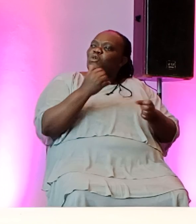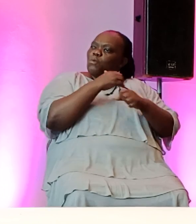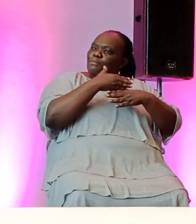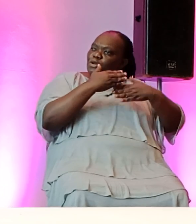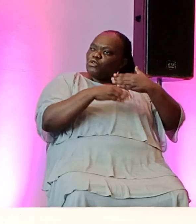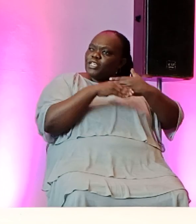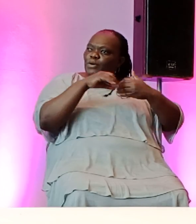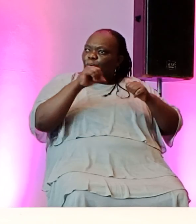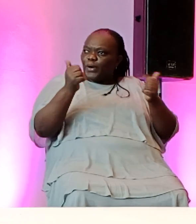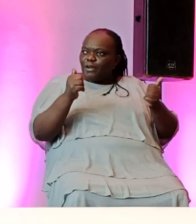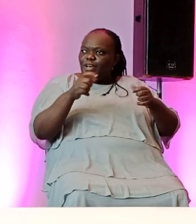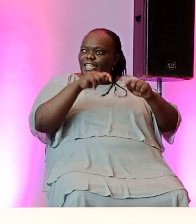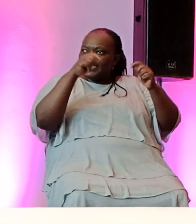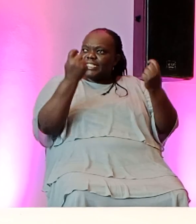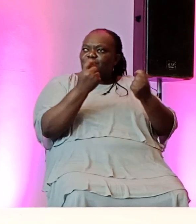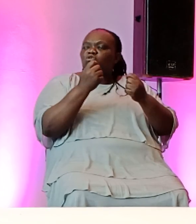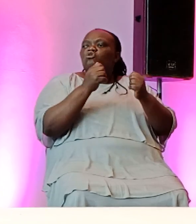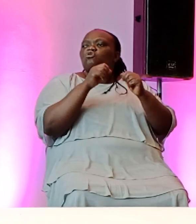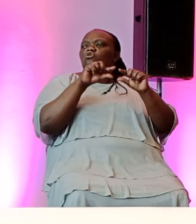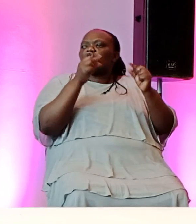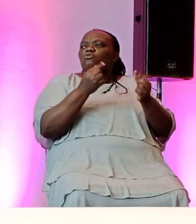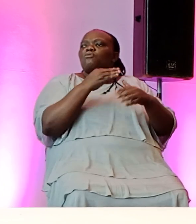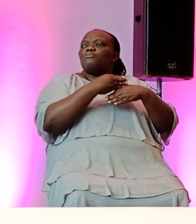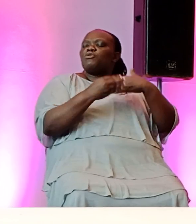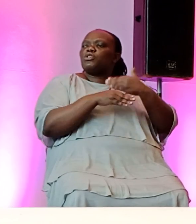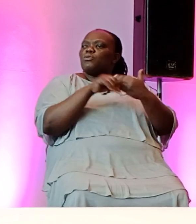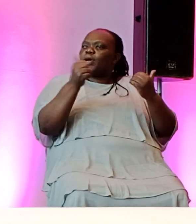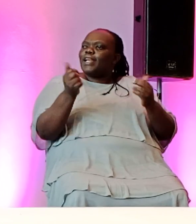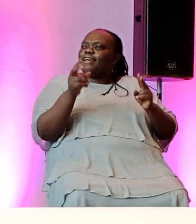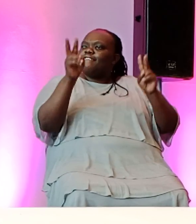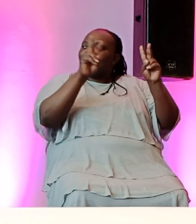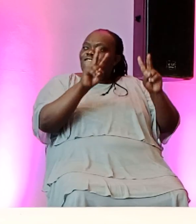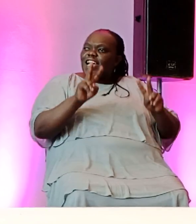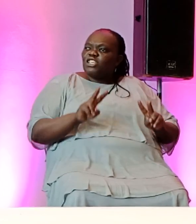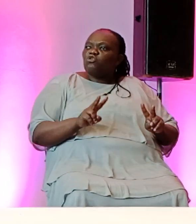themselves and their teams. They value